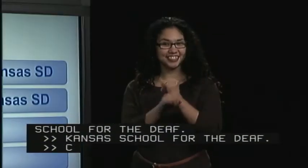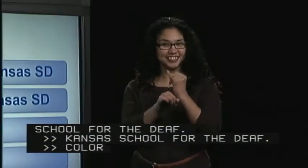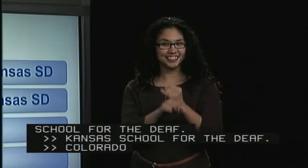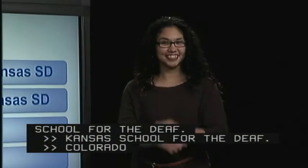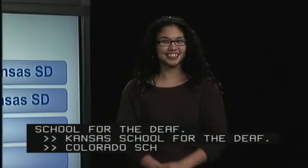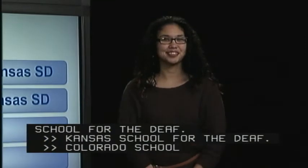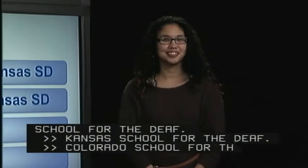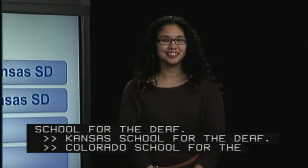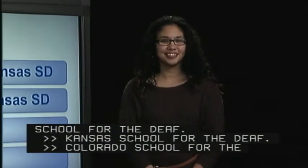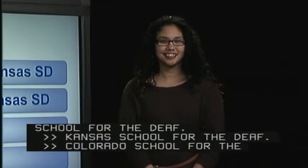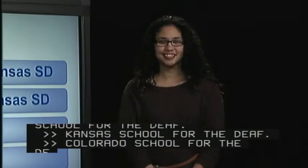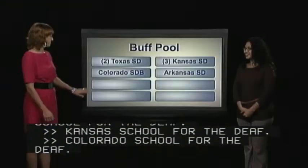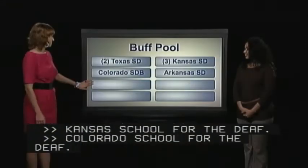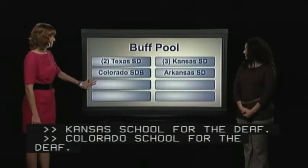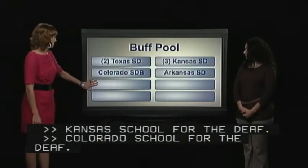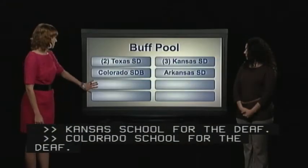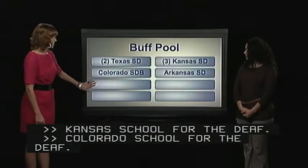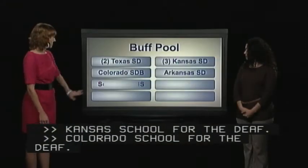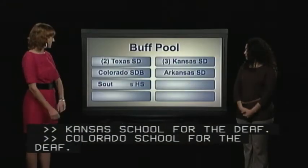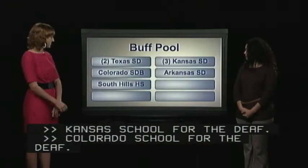Arkansas School for the Deaf,